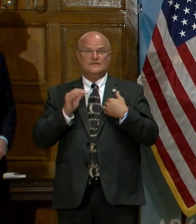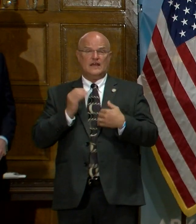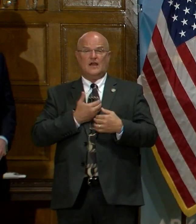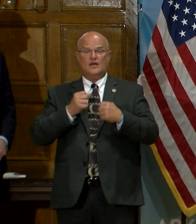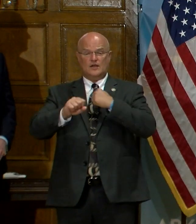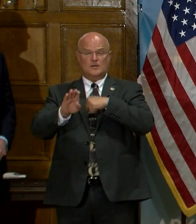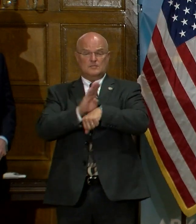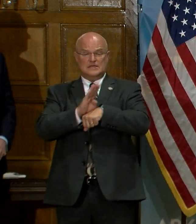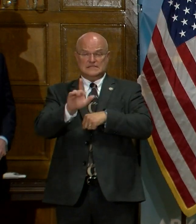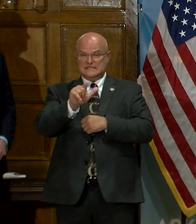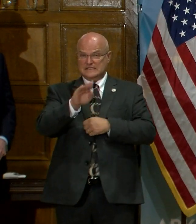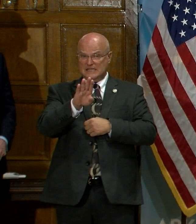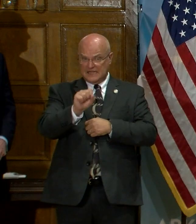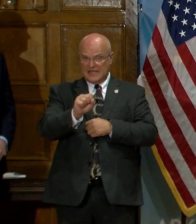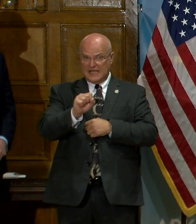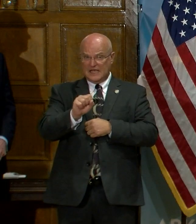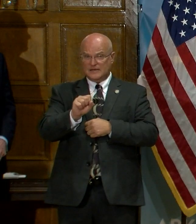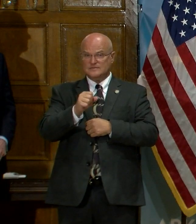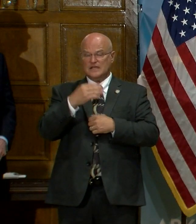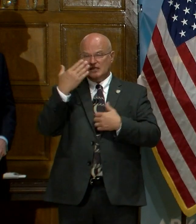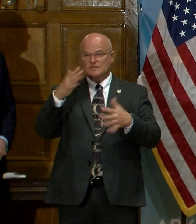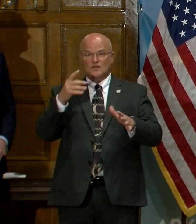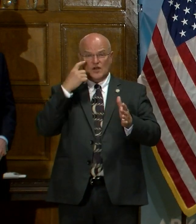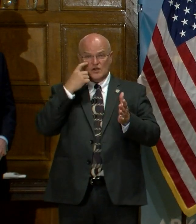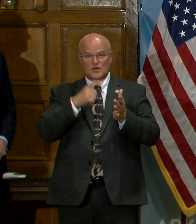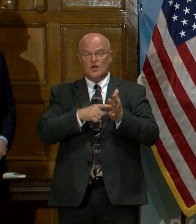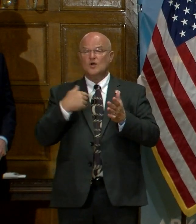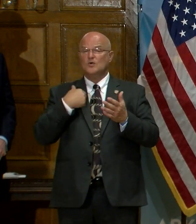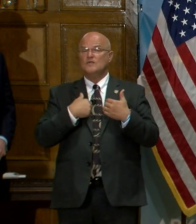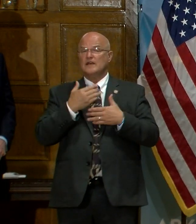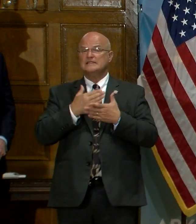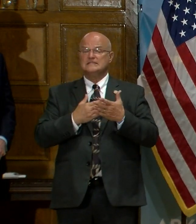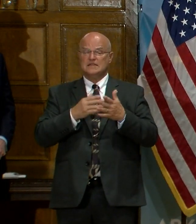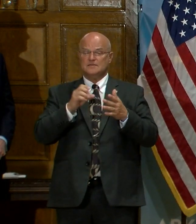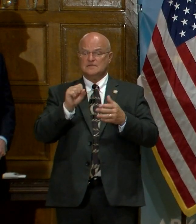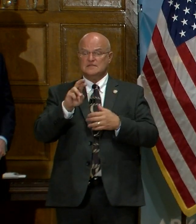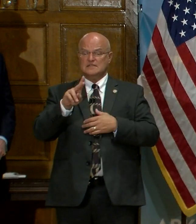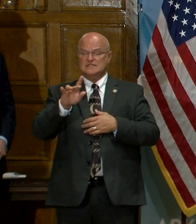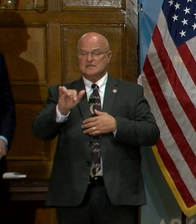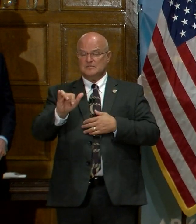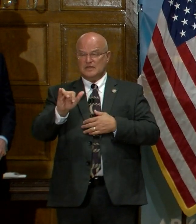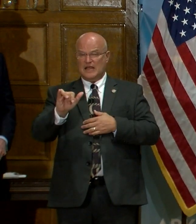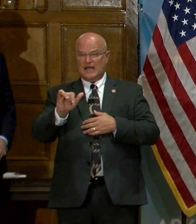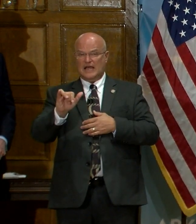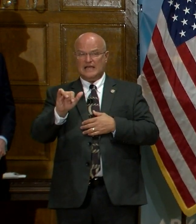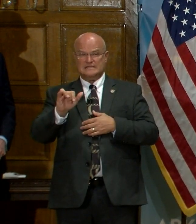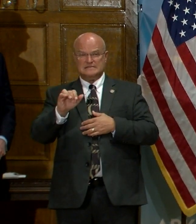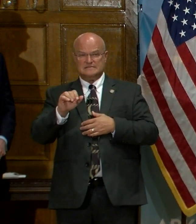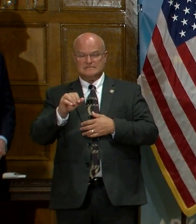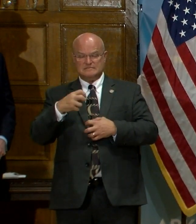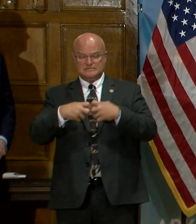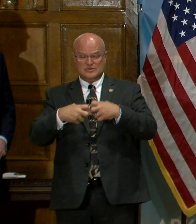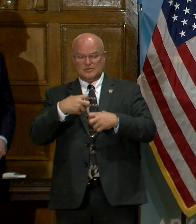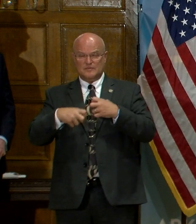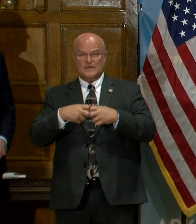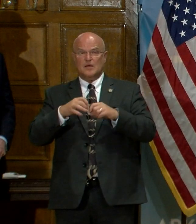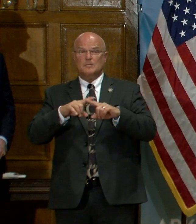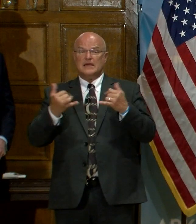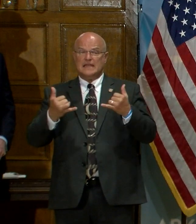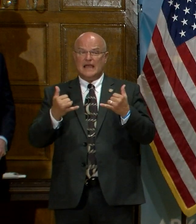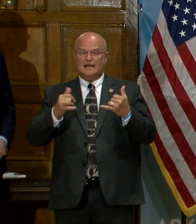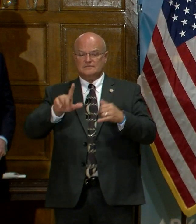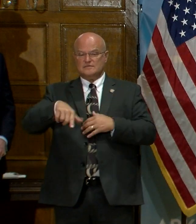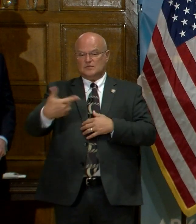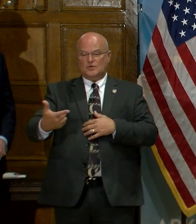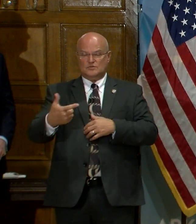our commercial labs, and as you've noted, we've had some supply chain issues there that has increased the turnaround time